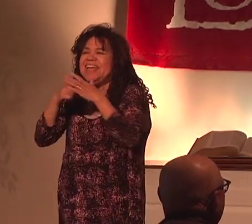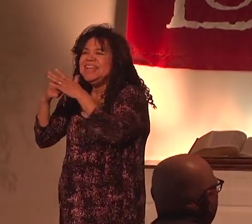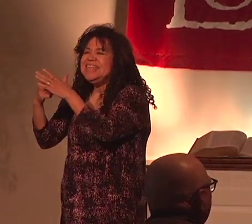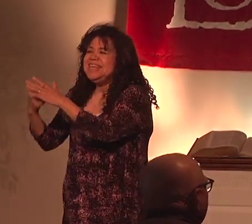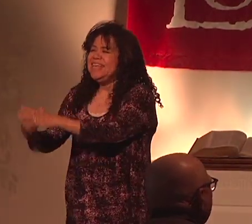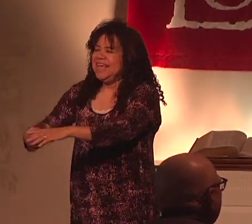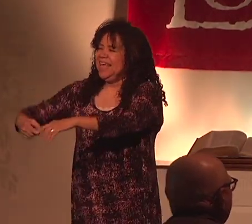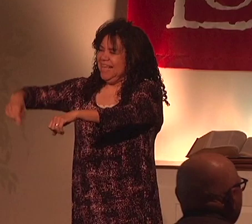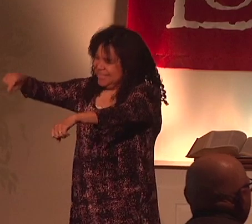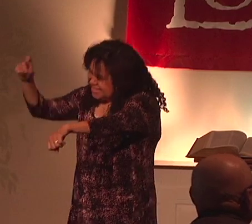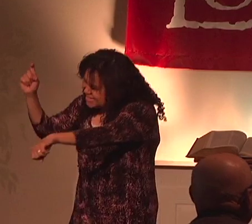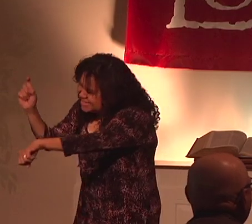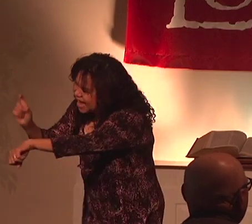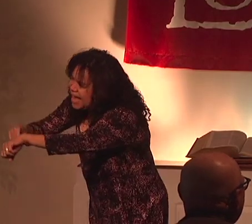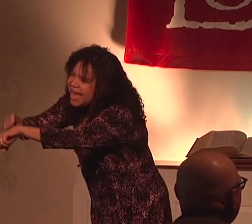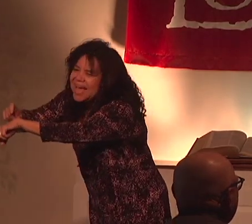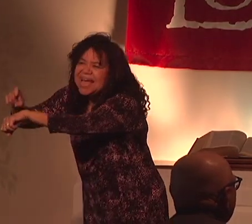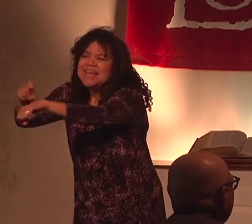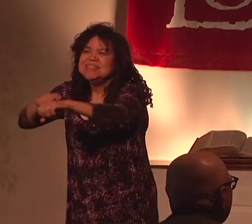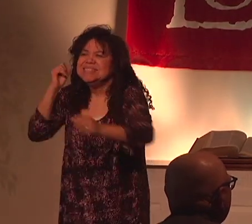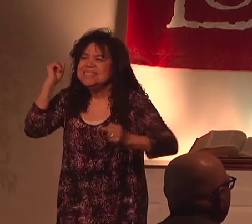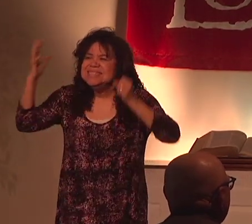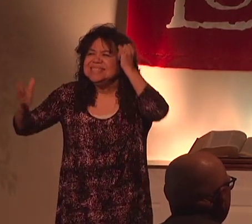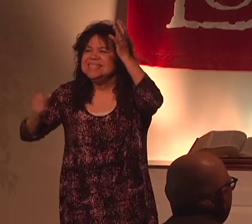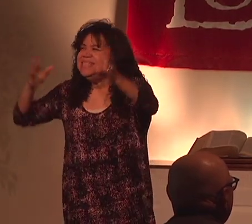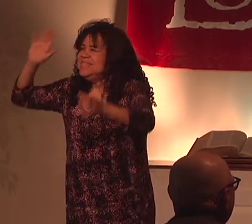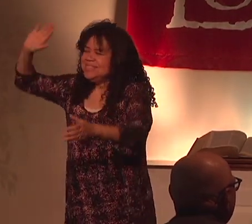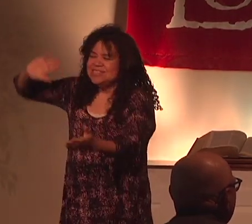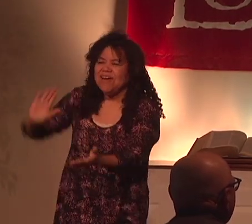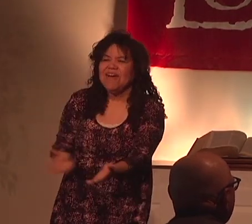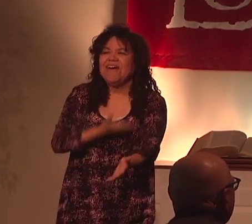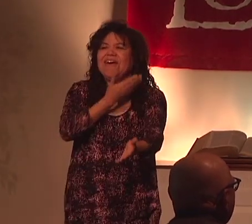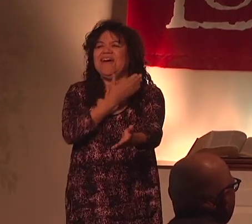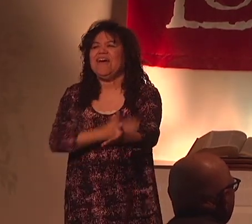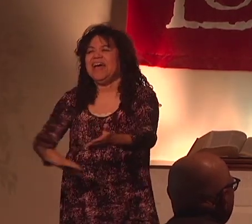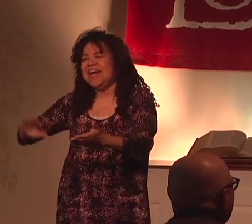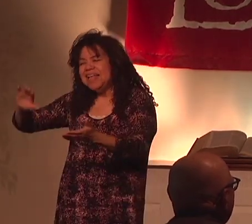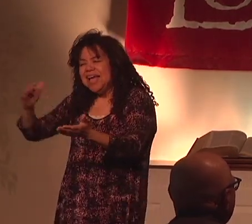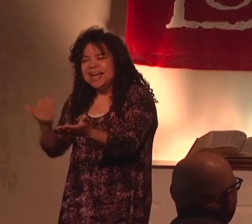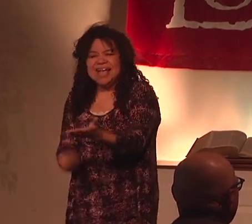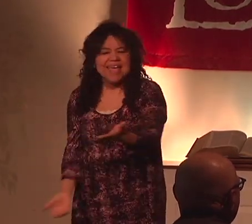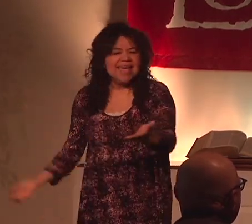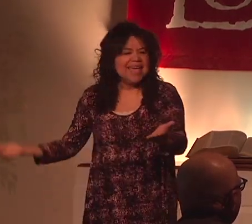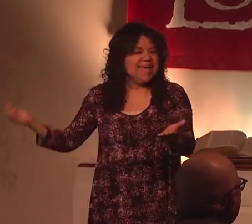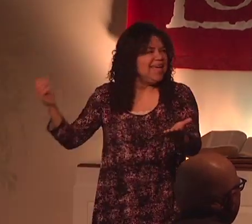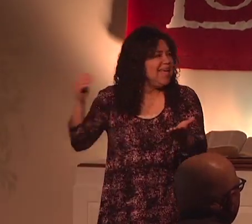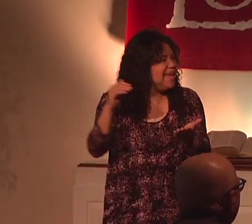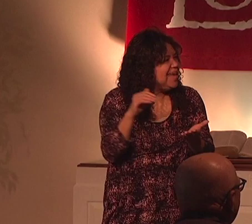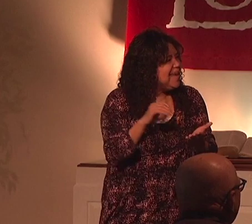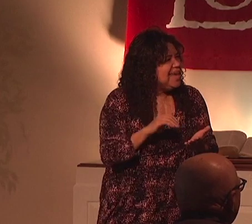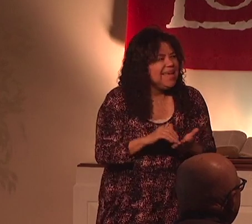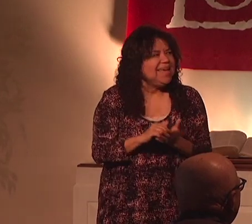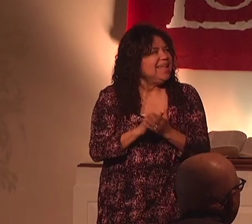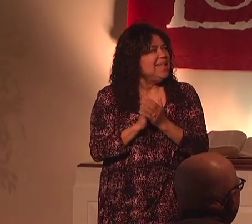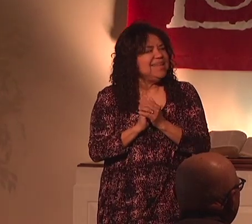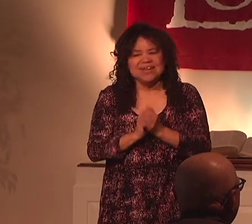It's time to sing your song again. Whatever